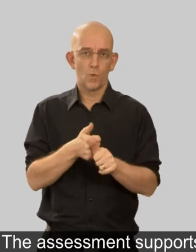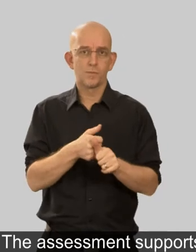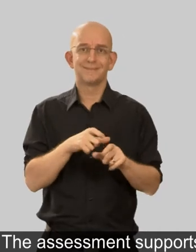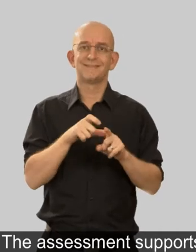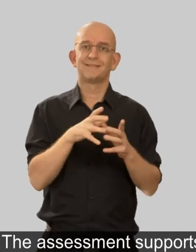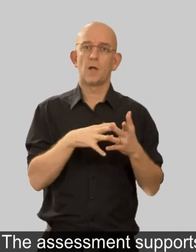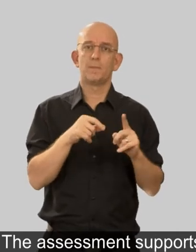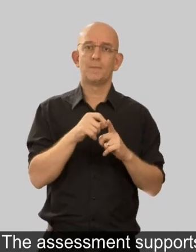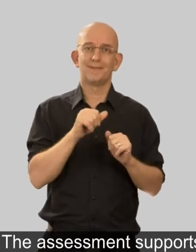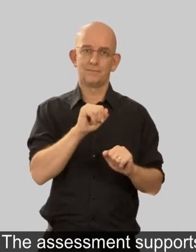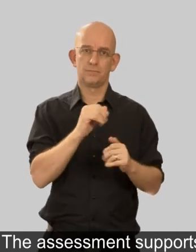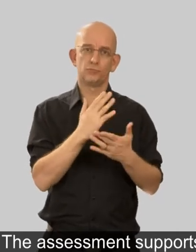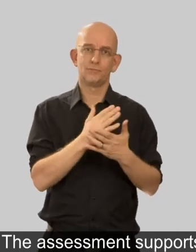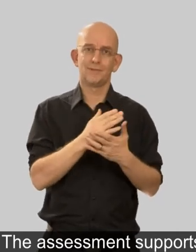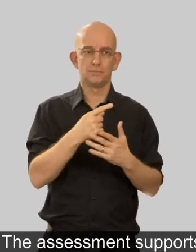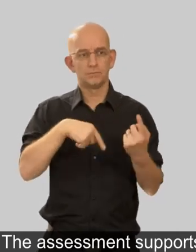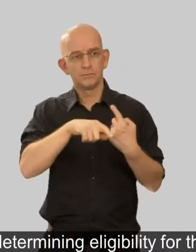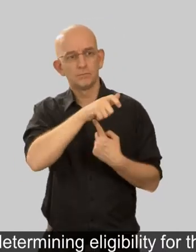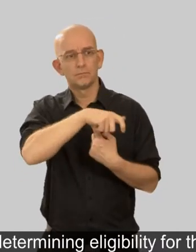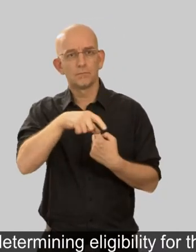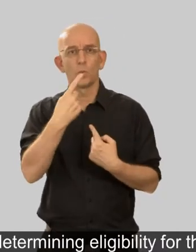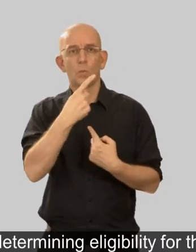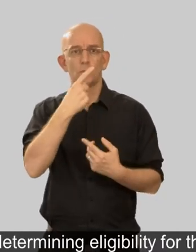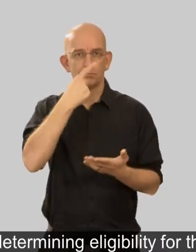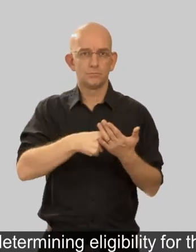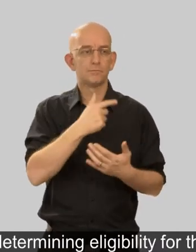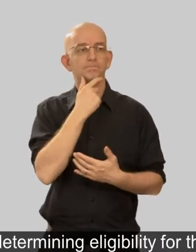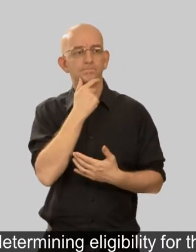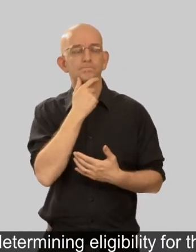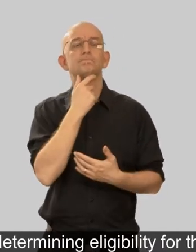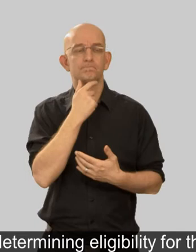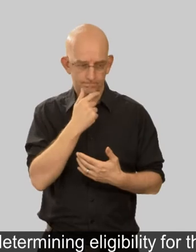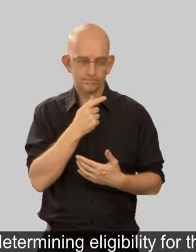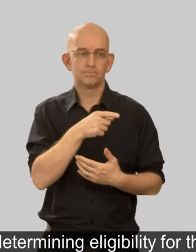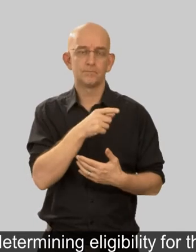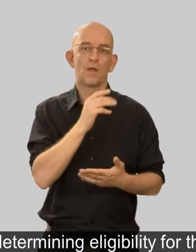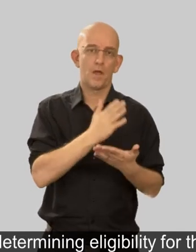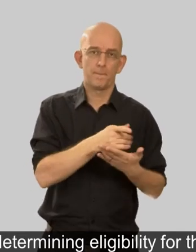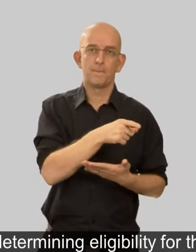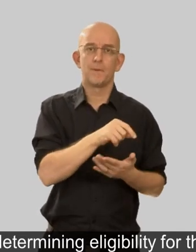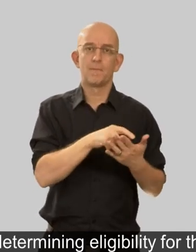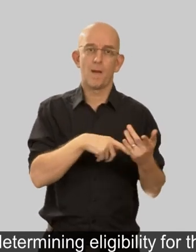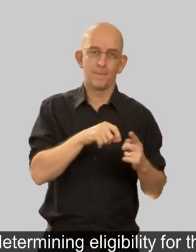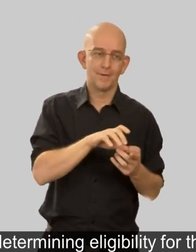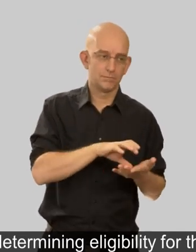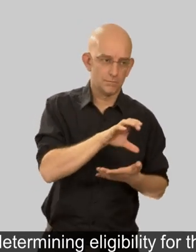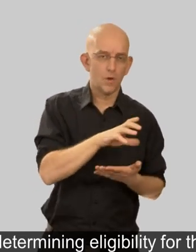The assessment supports DWP decision-makers in determining eligibility for the daily living